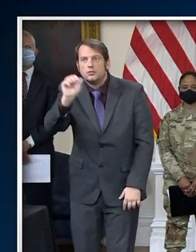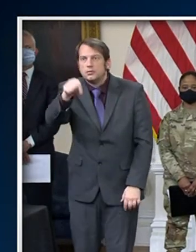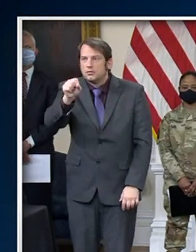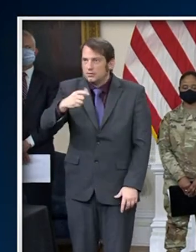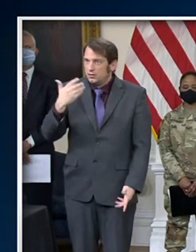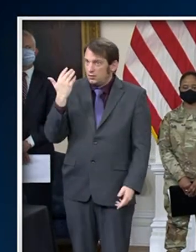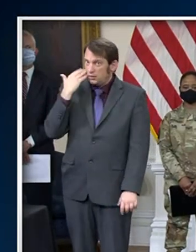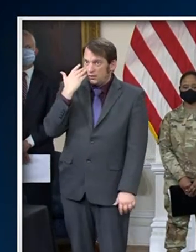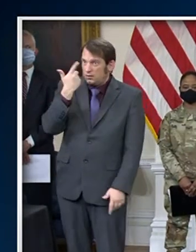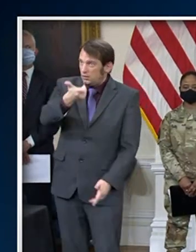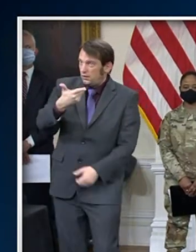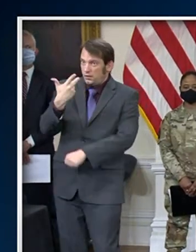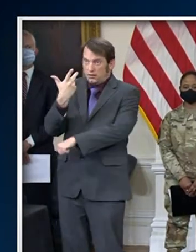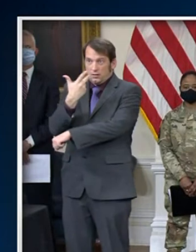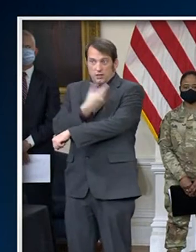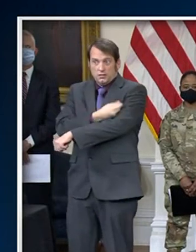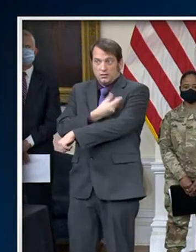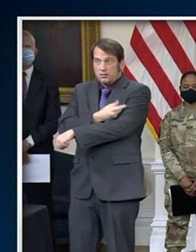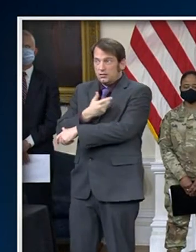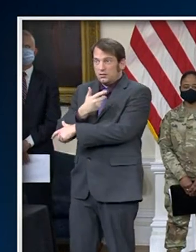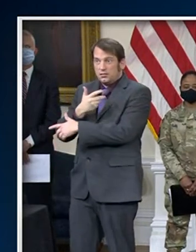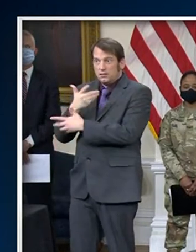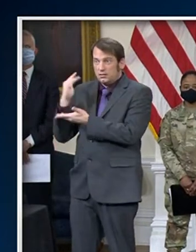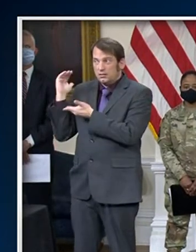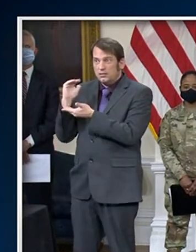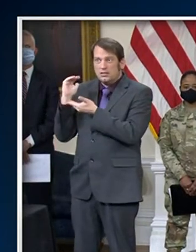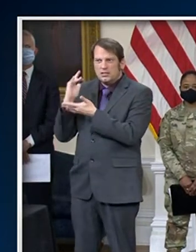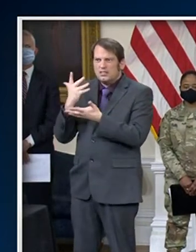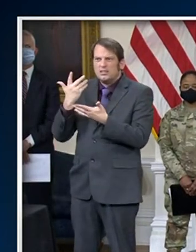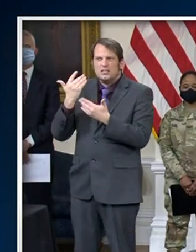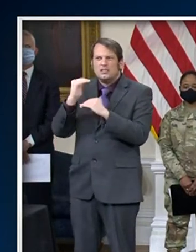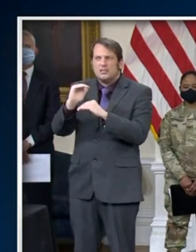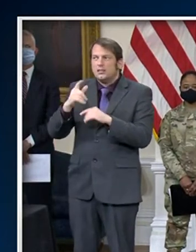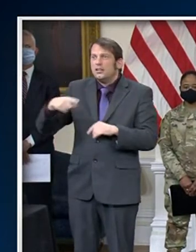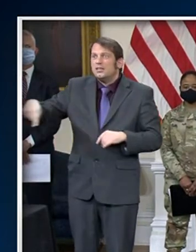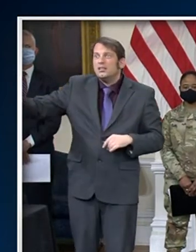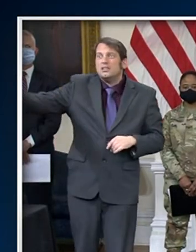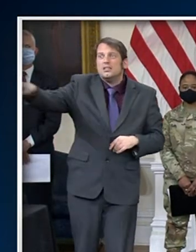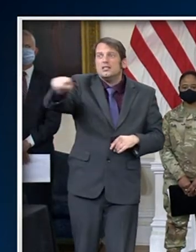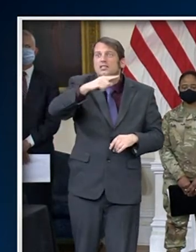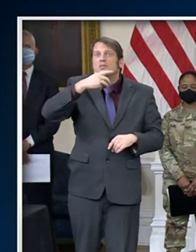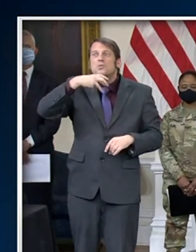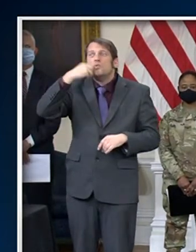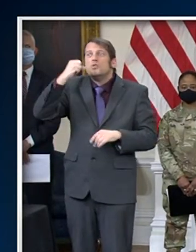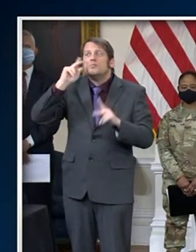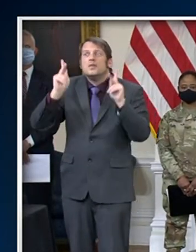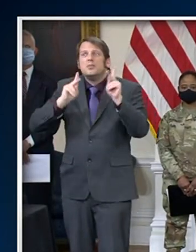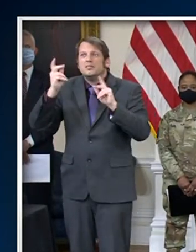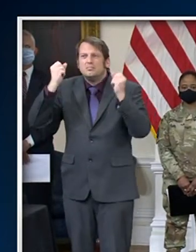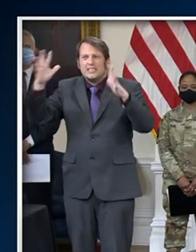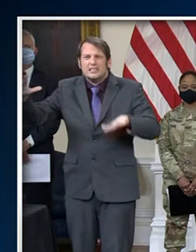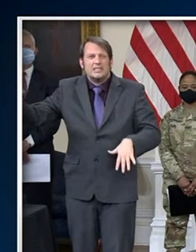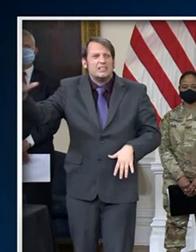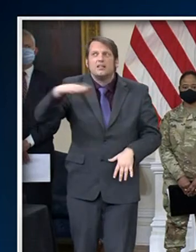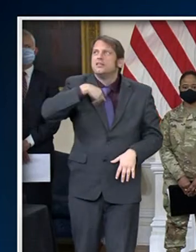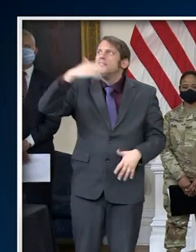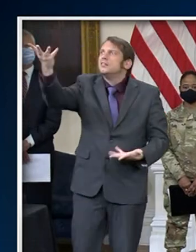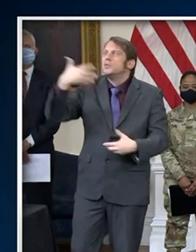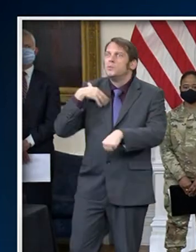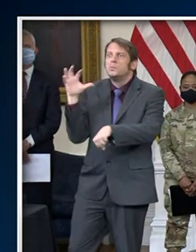our older residents who ask every day, why can't I get an appointment